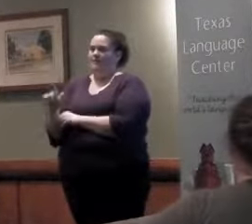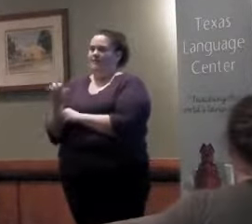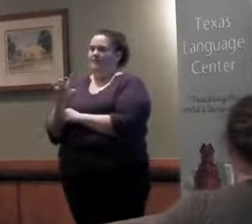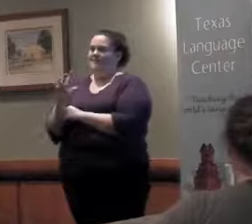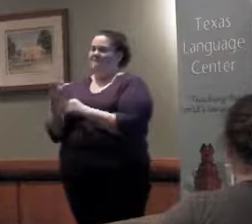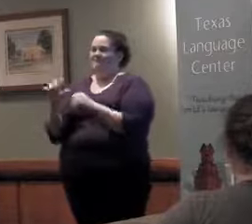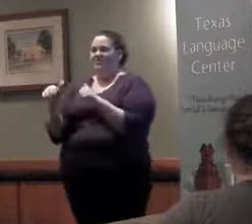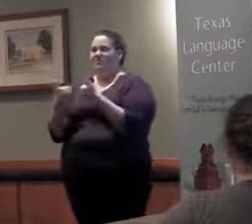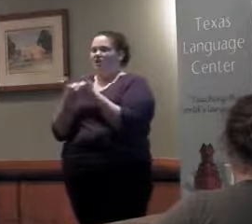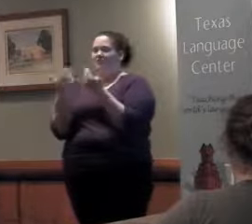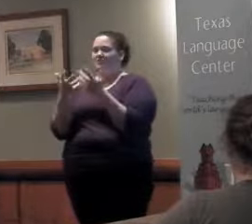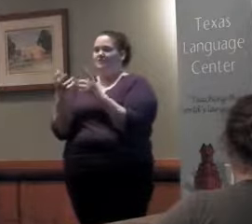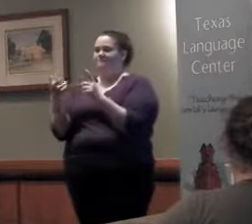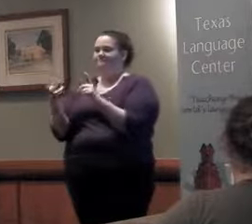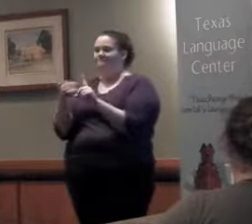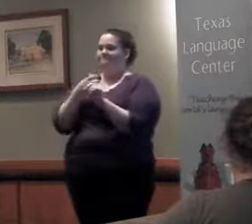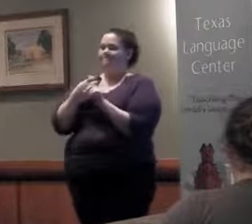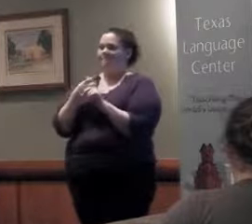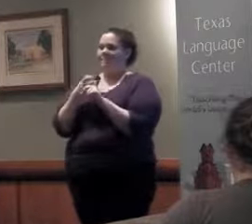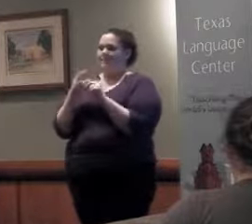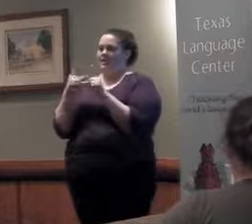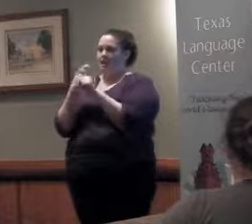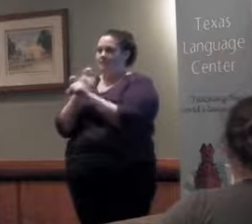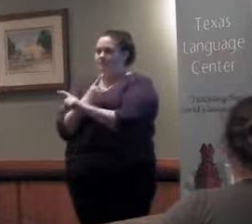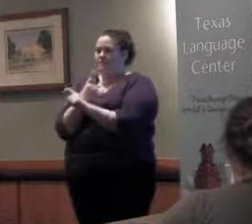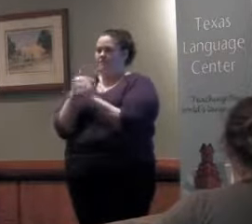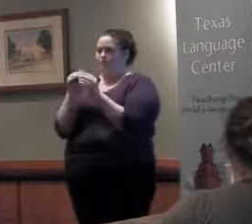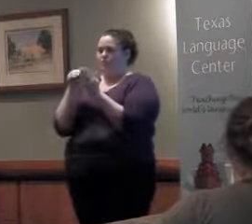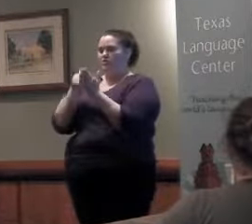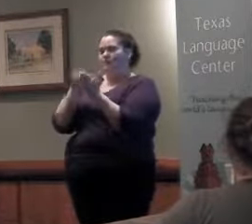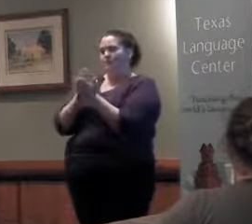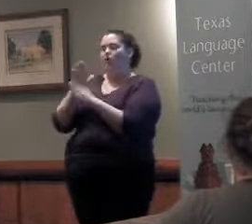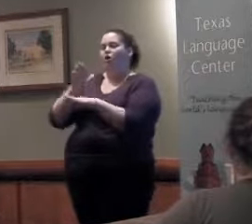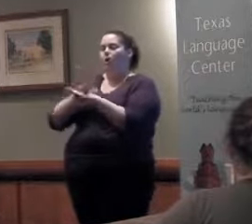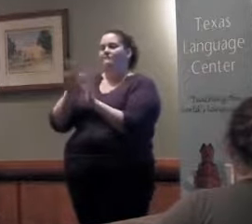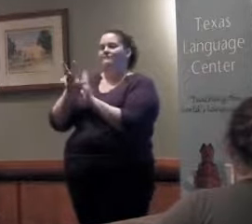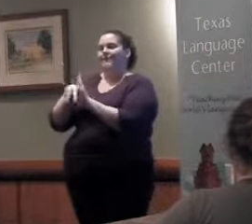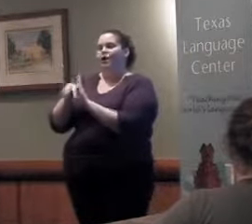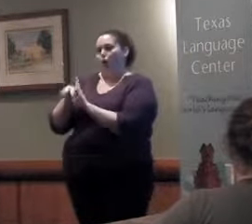capturing that complexity on, basically documenting it on video.